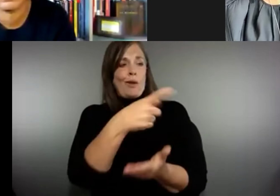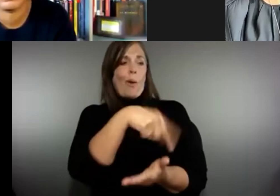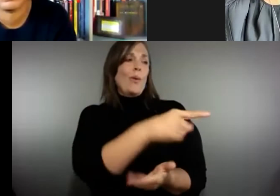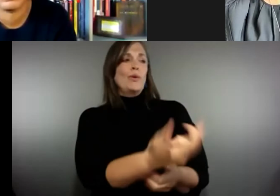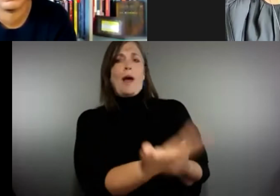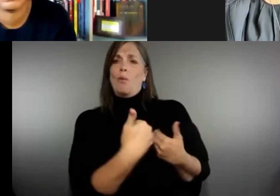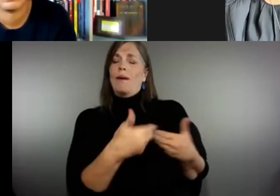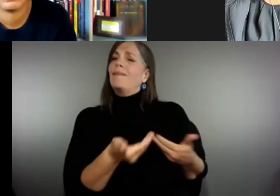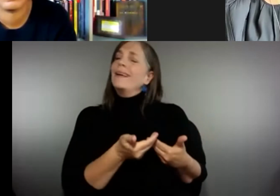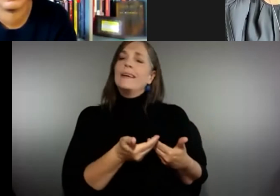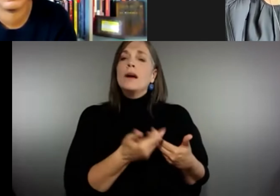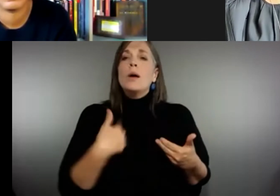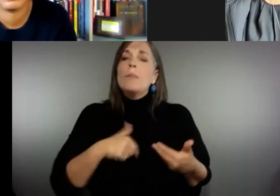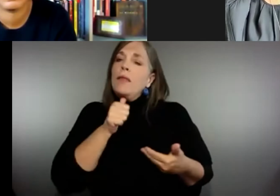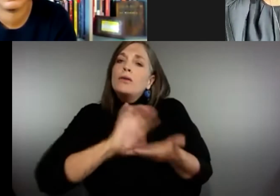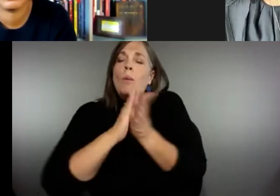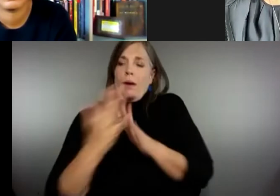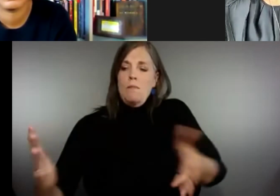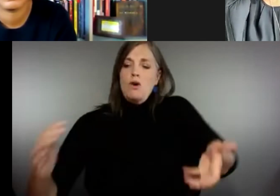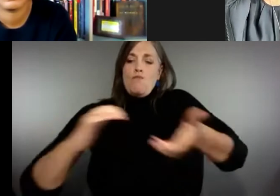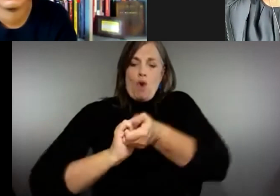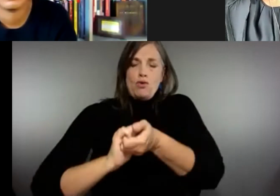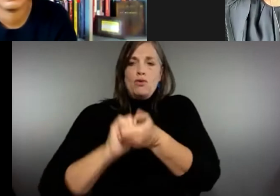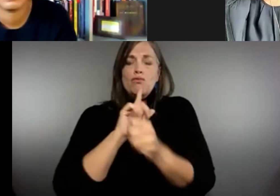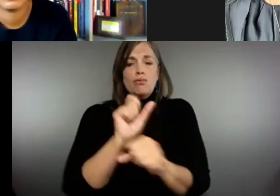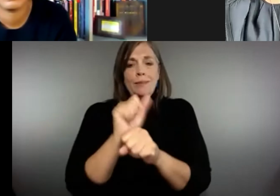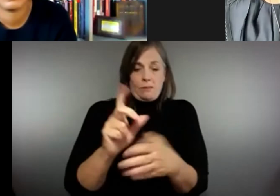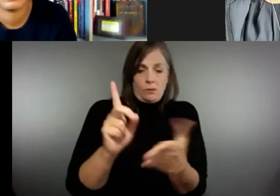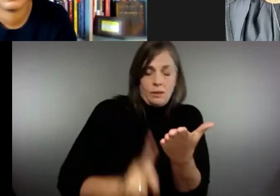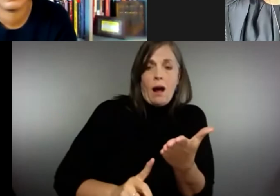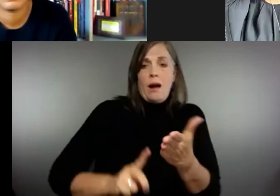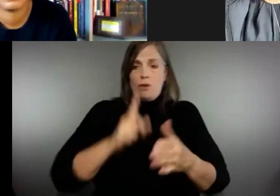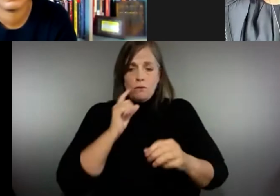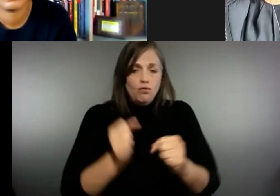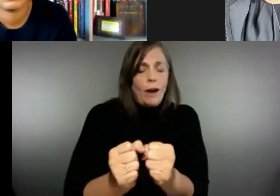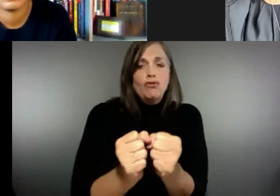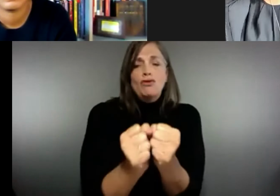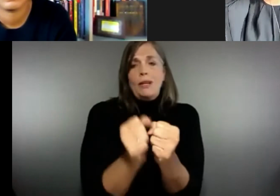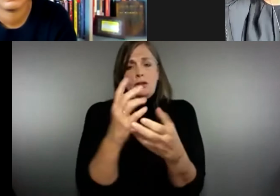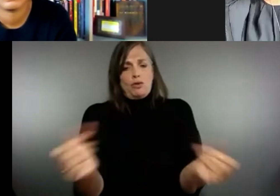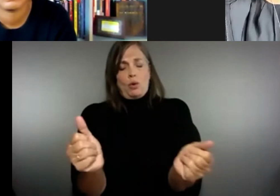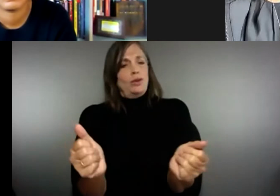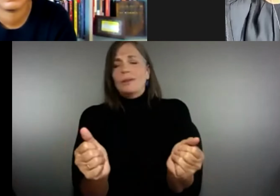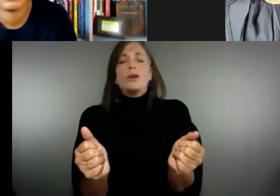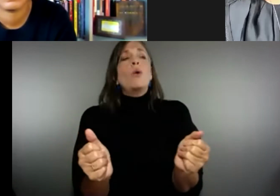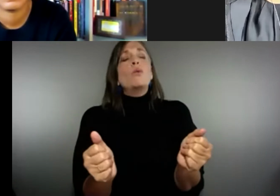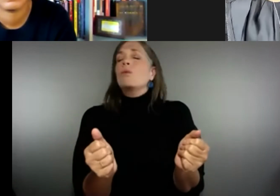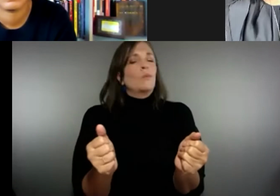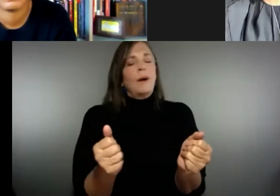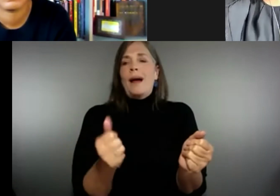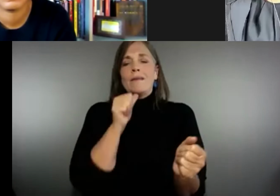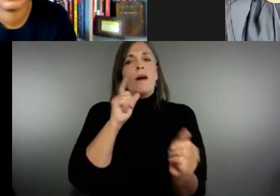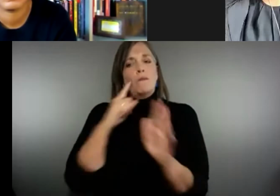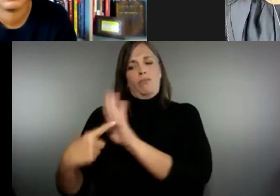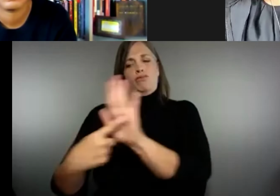design or the execution of the strategies and solutions that our communities need um you all would be at the table my administration is